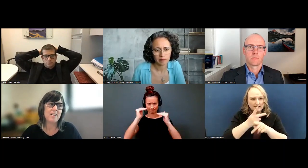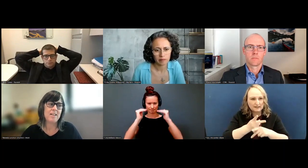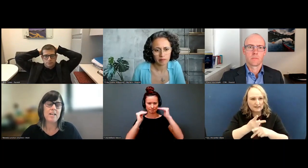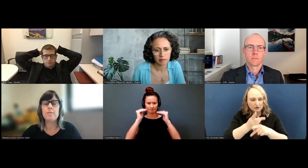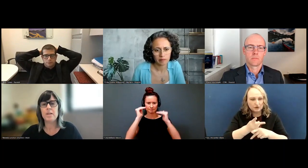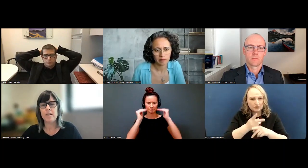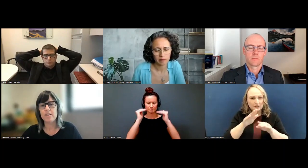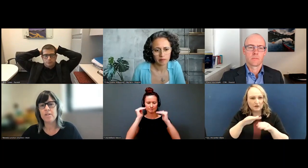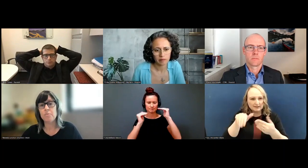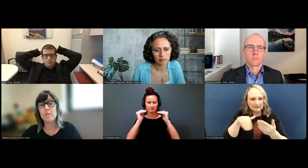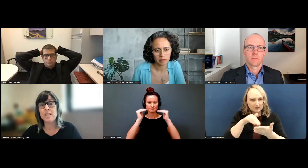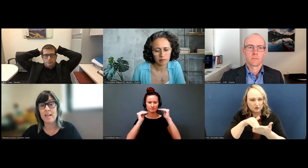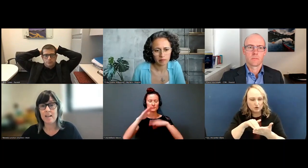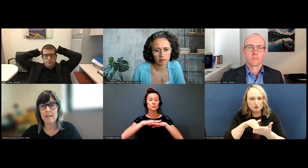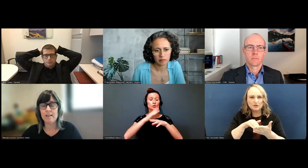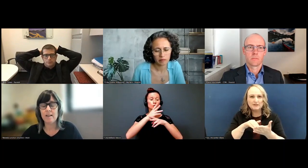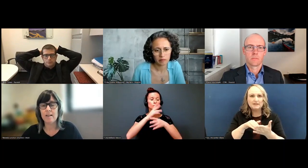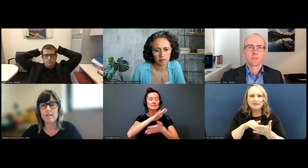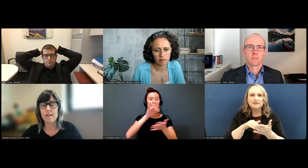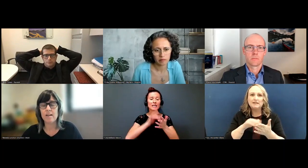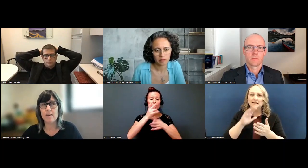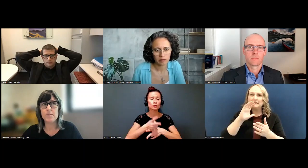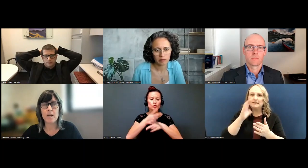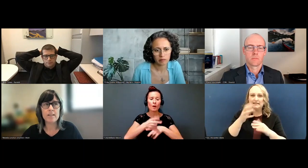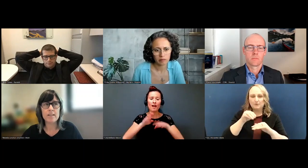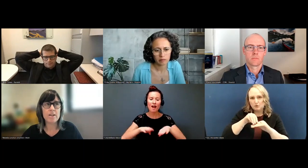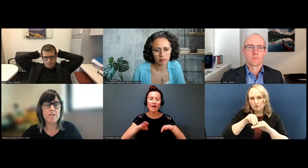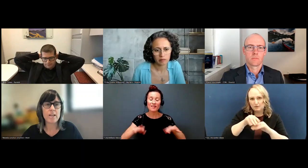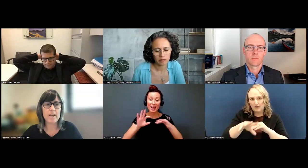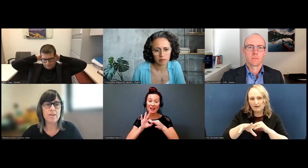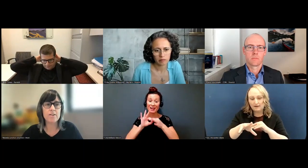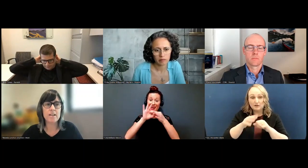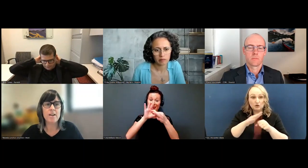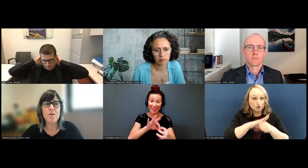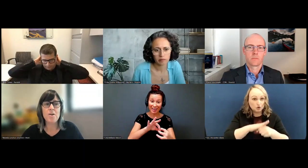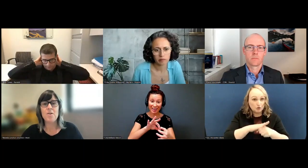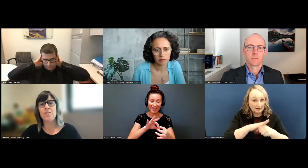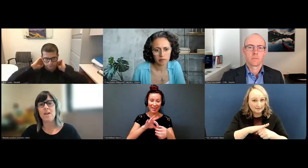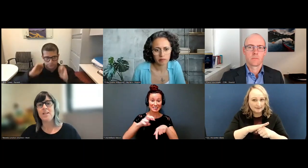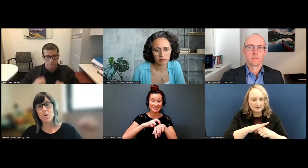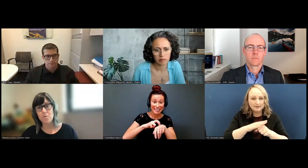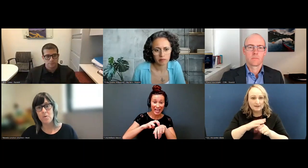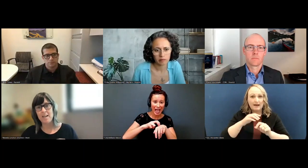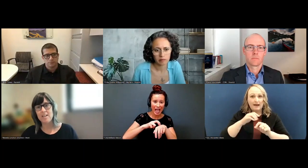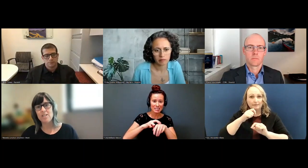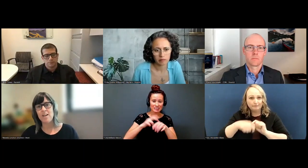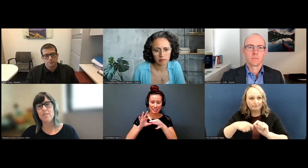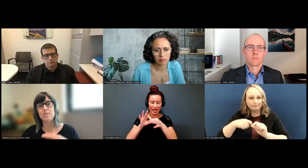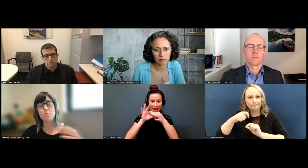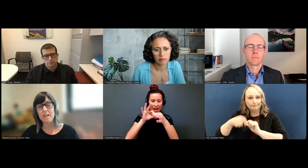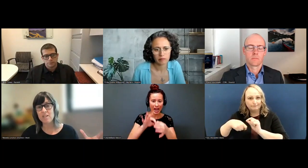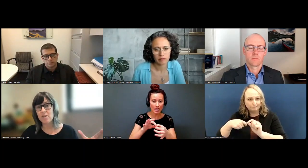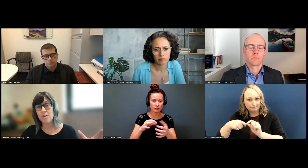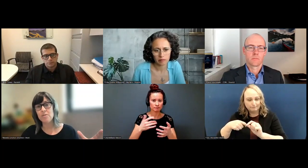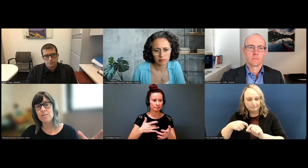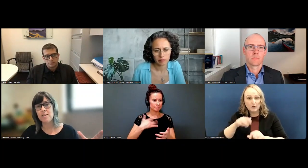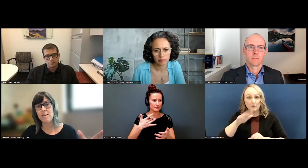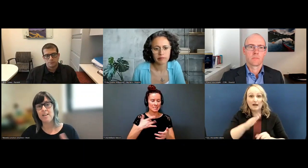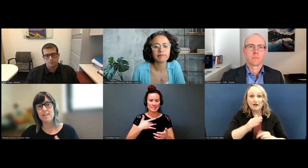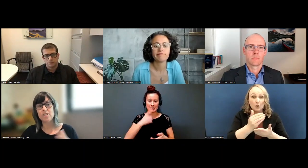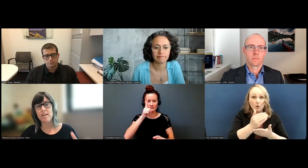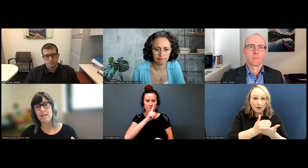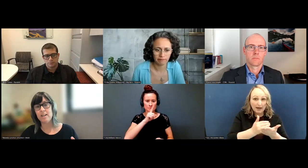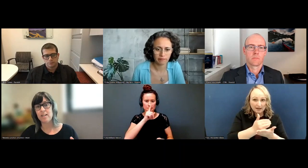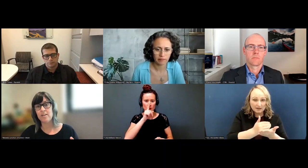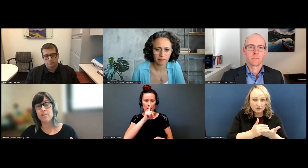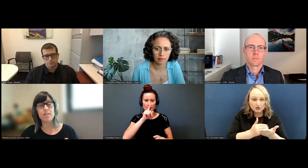the inability to retain childcare educators that low wage and those ratios